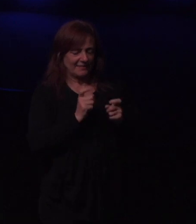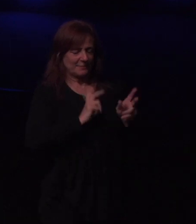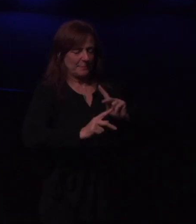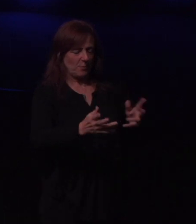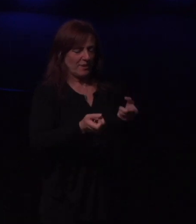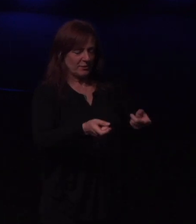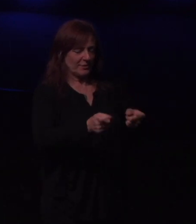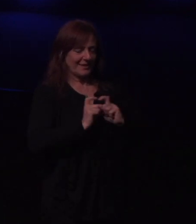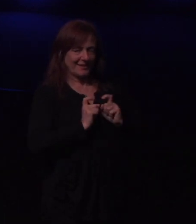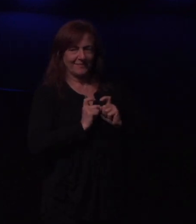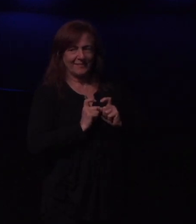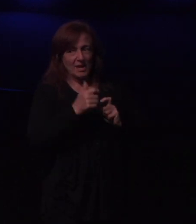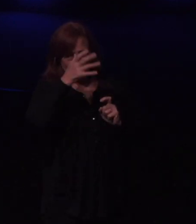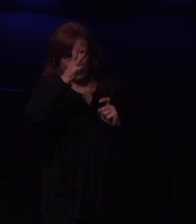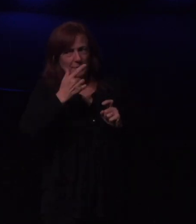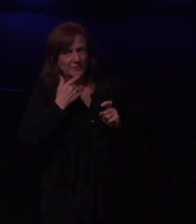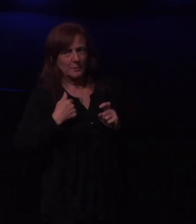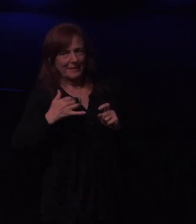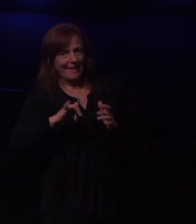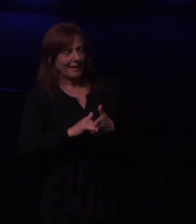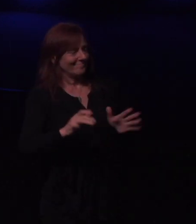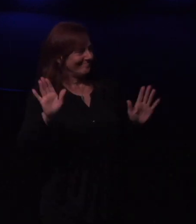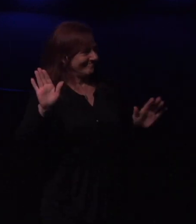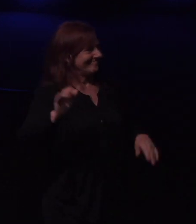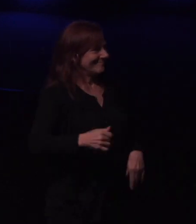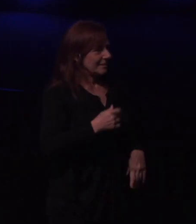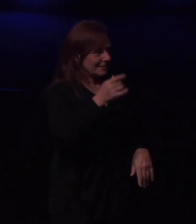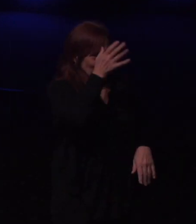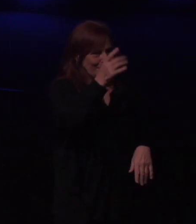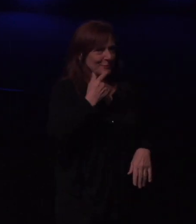want to give. Hi, Grandpa Brandon.